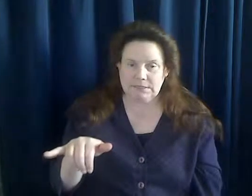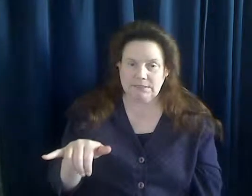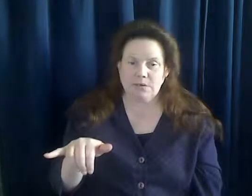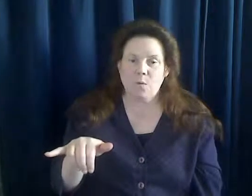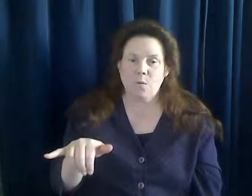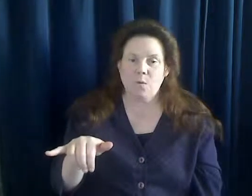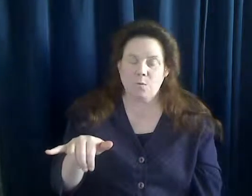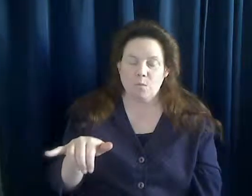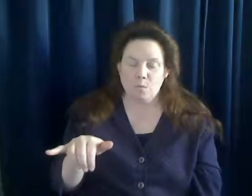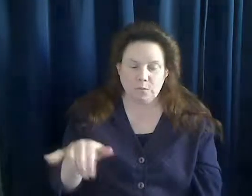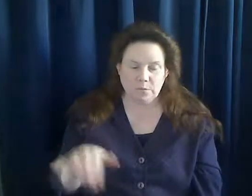bit.